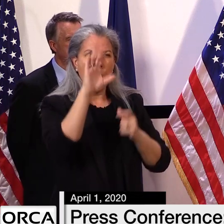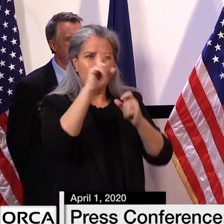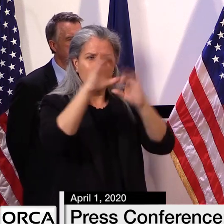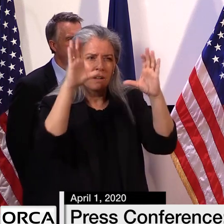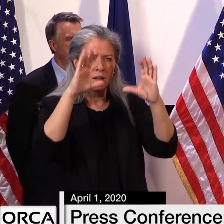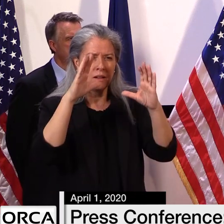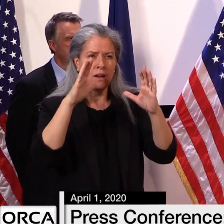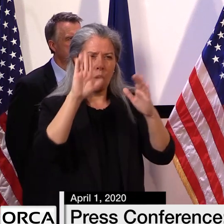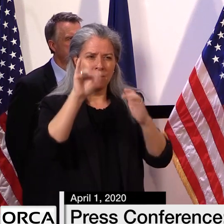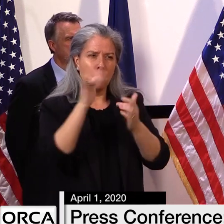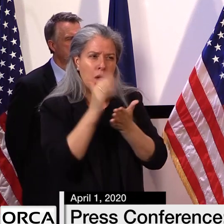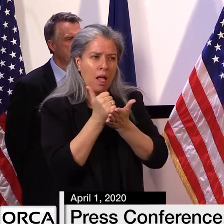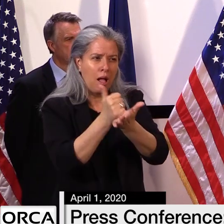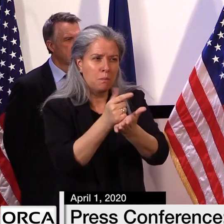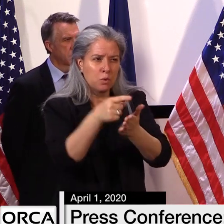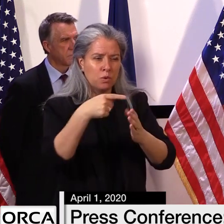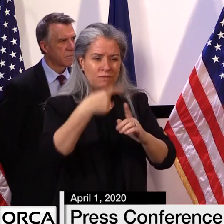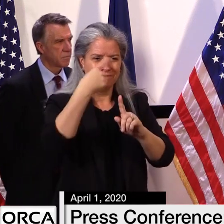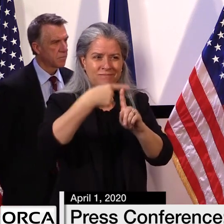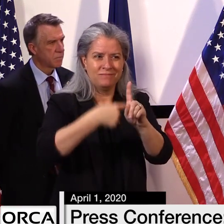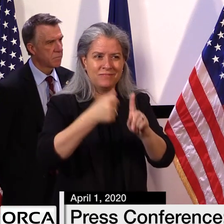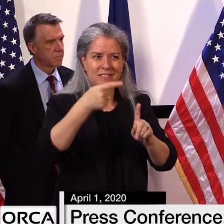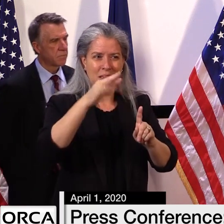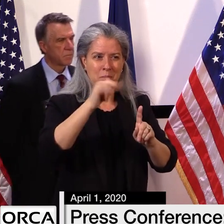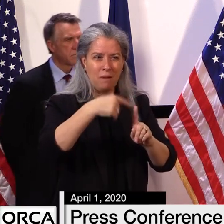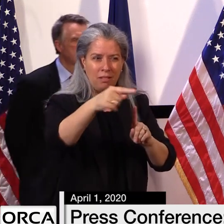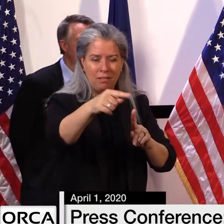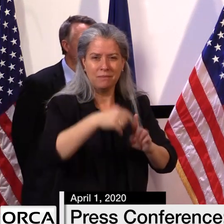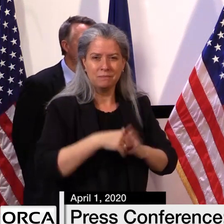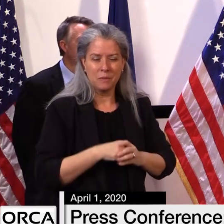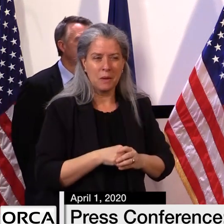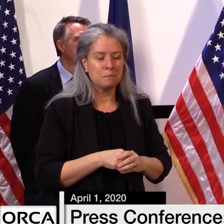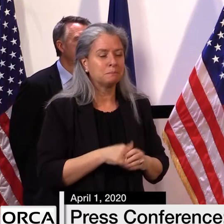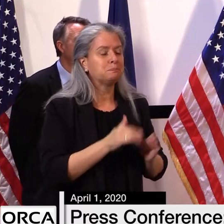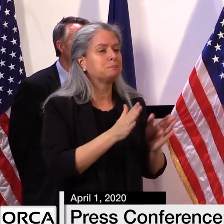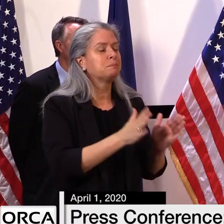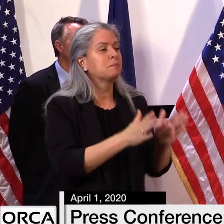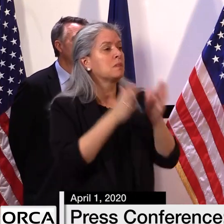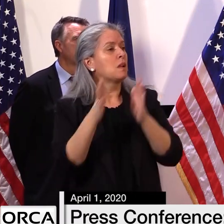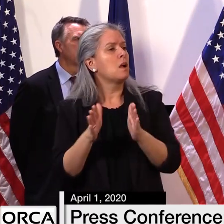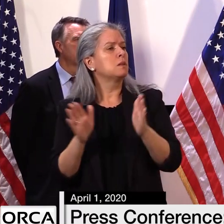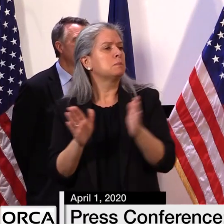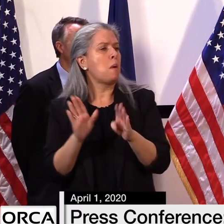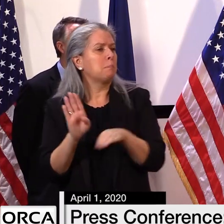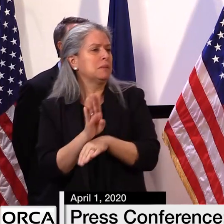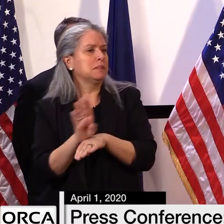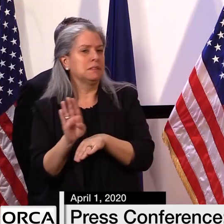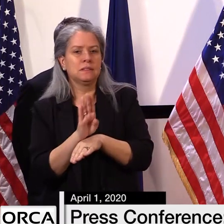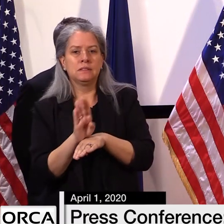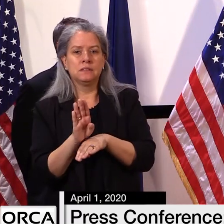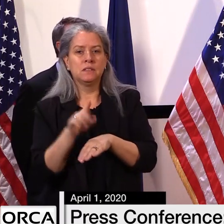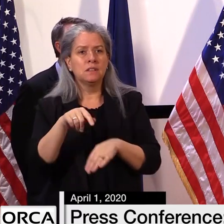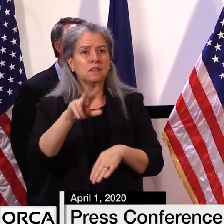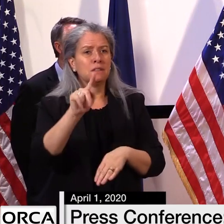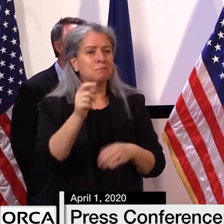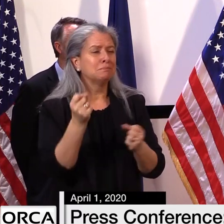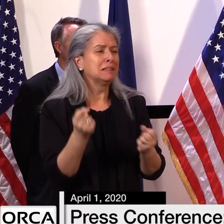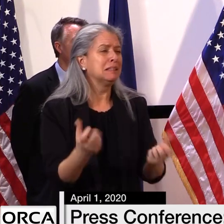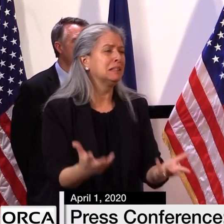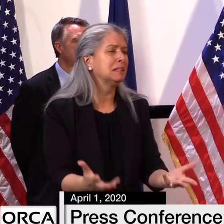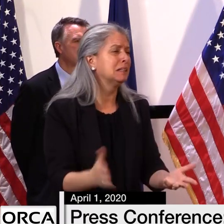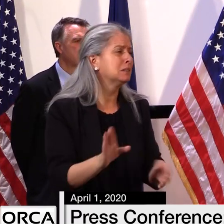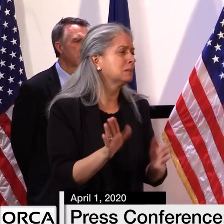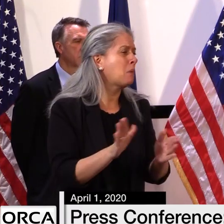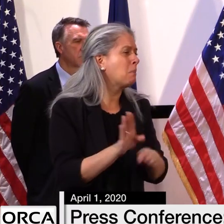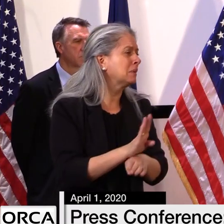bills. Next is small business. You know, in Vermont, we so depend on small business. It's everything